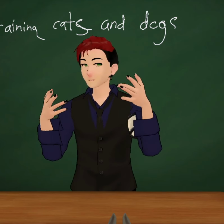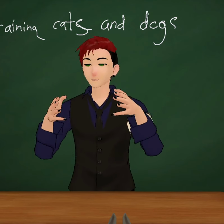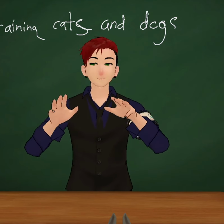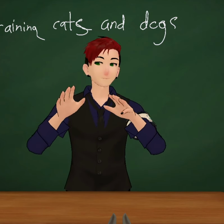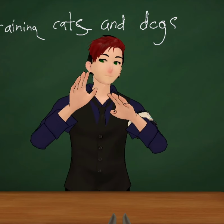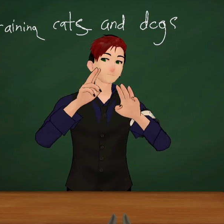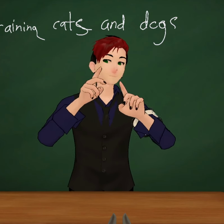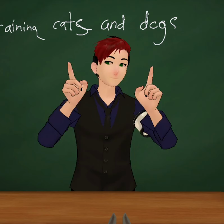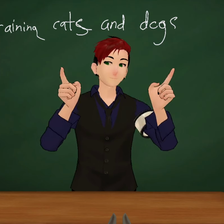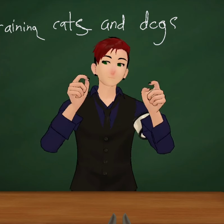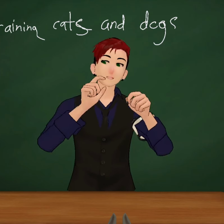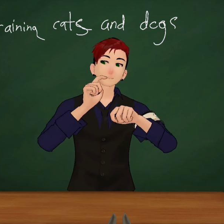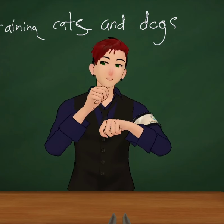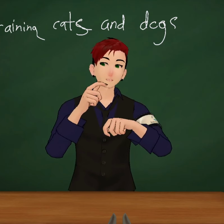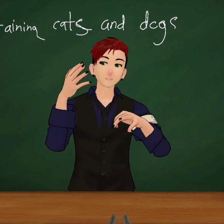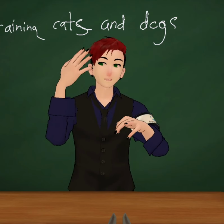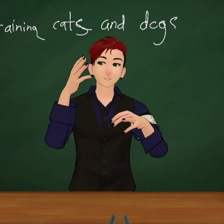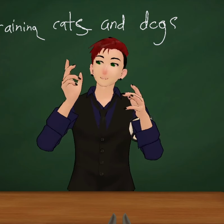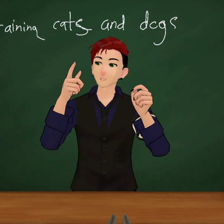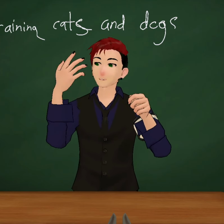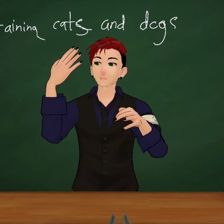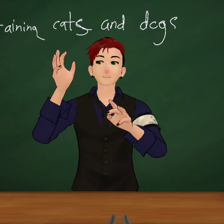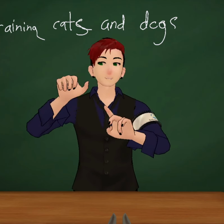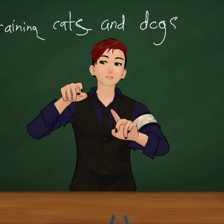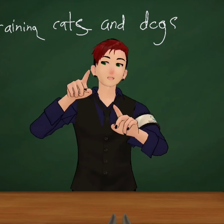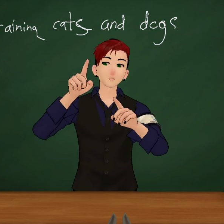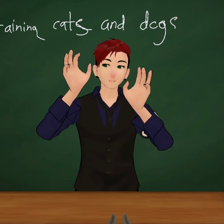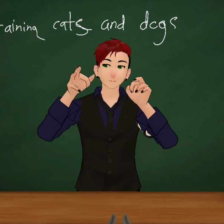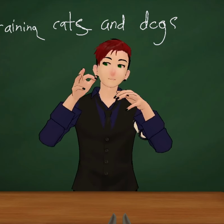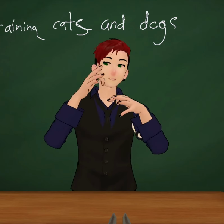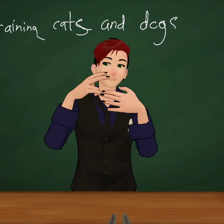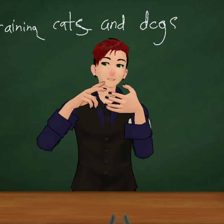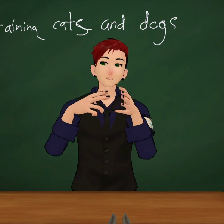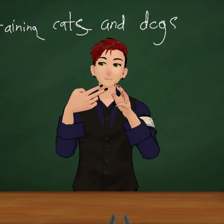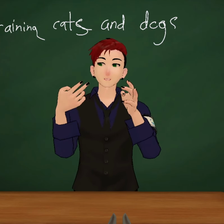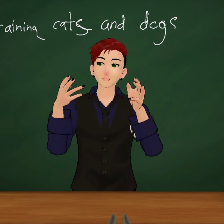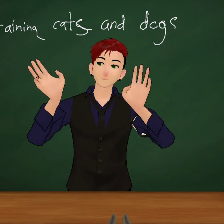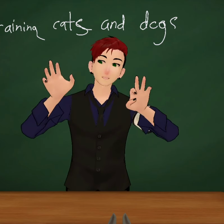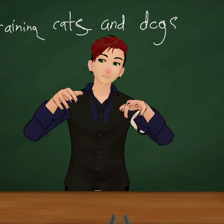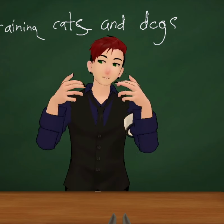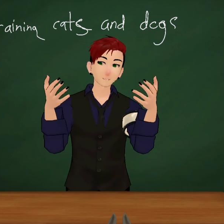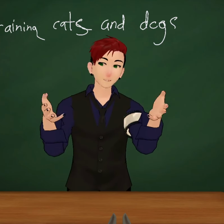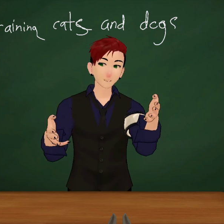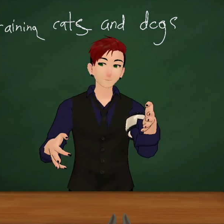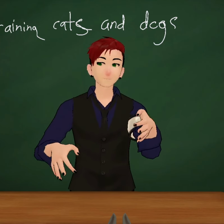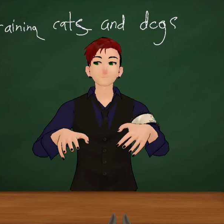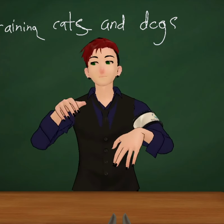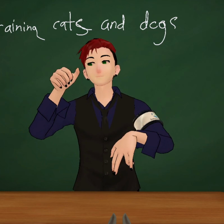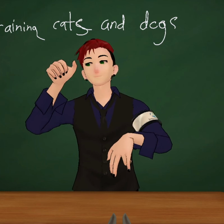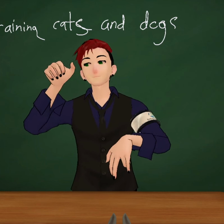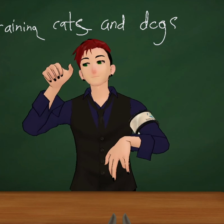do, but nobody really knows. You just know, oh, raining cats and dogs means it's raining a lot.